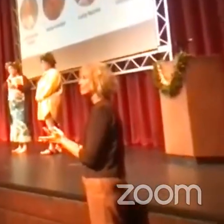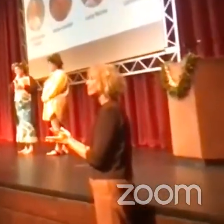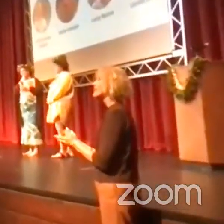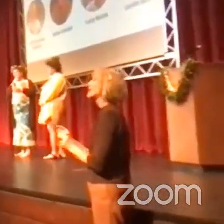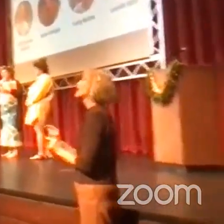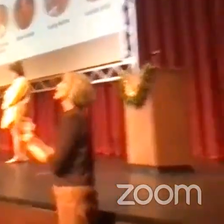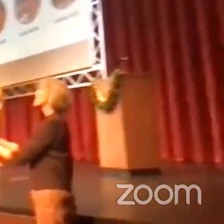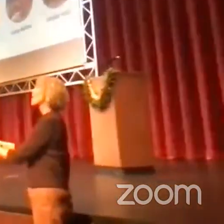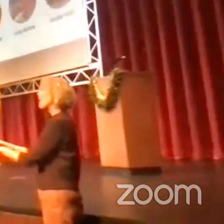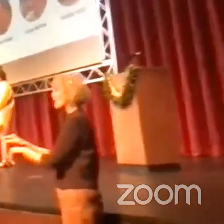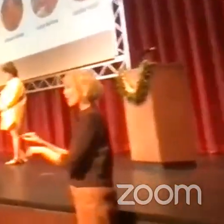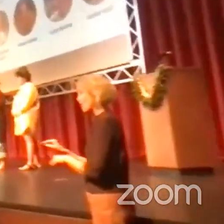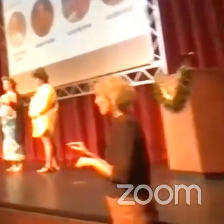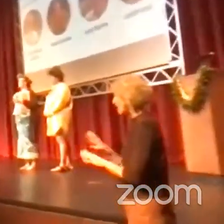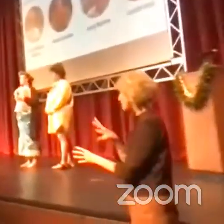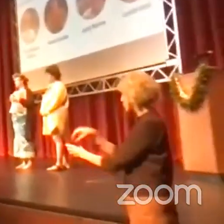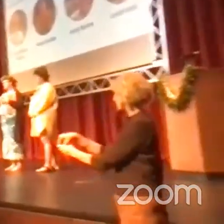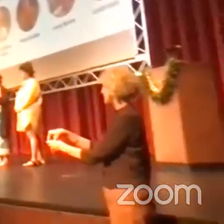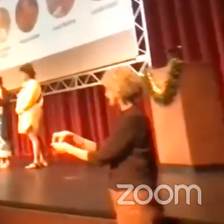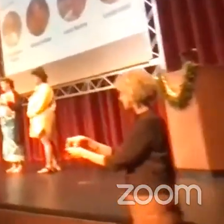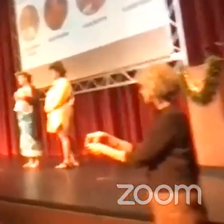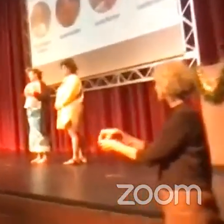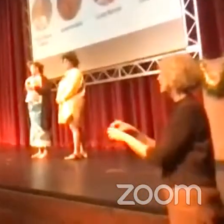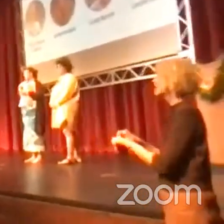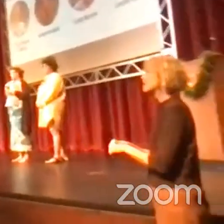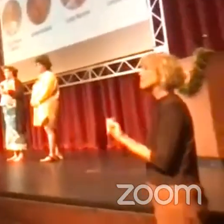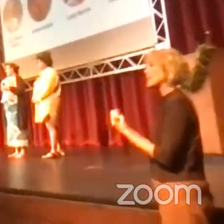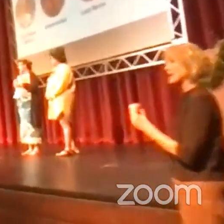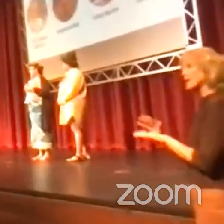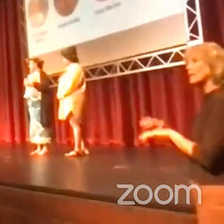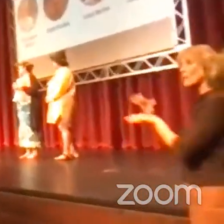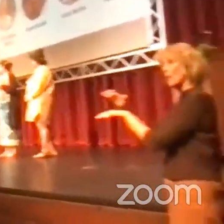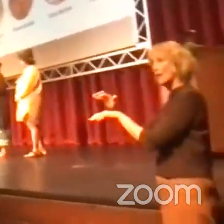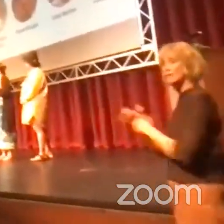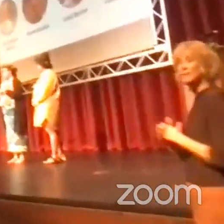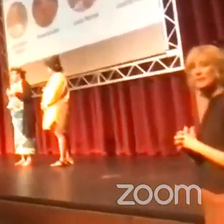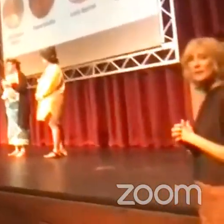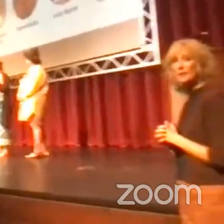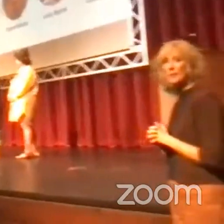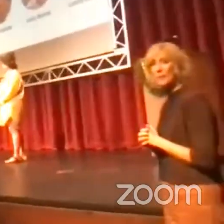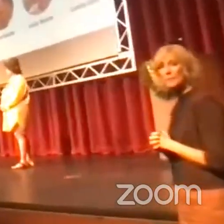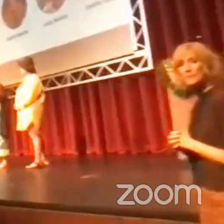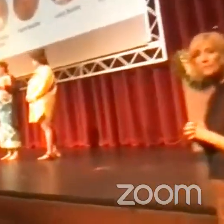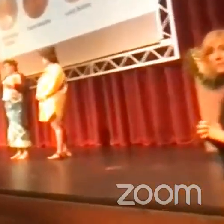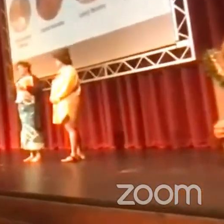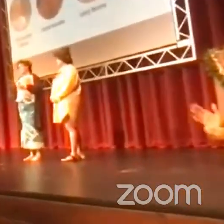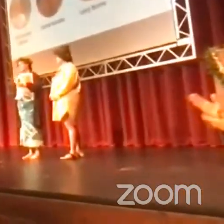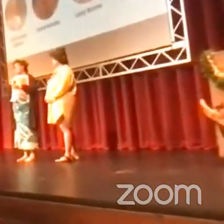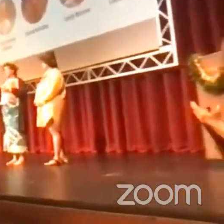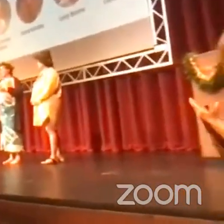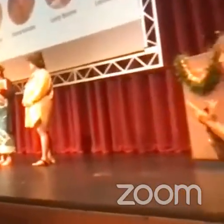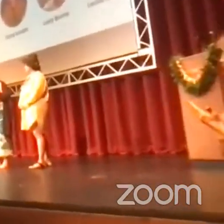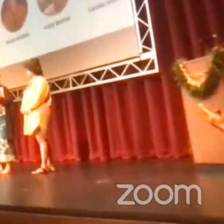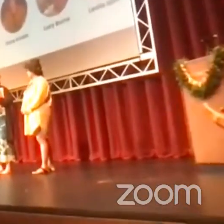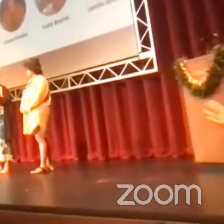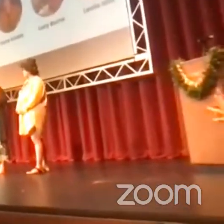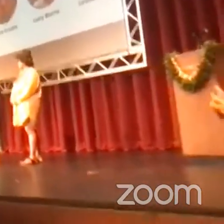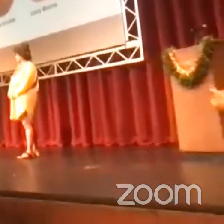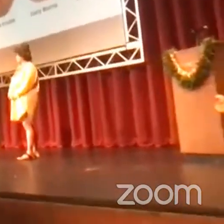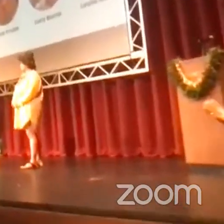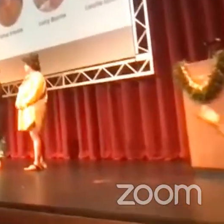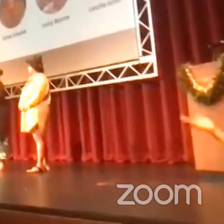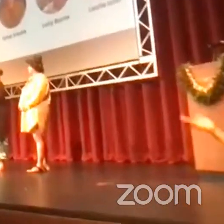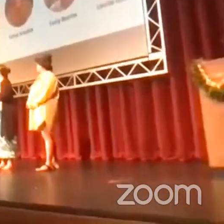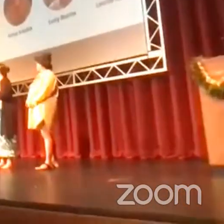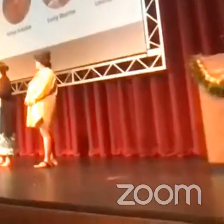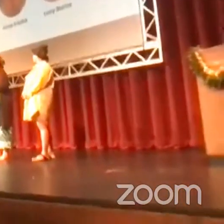Kiamau and also participate in Breaking Waves. I've had, you know, some of my work workshop there as